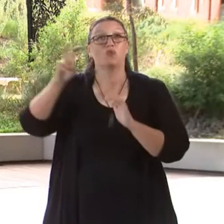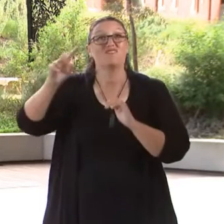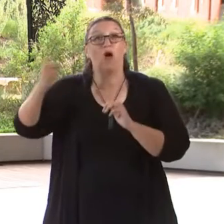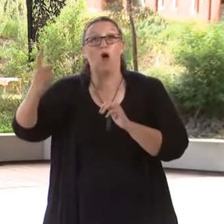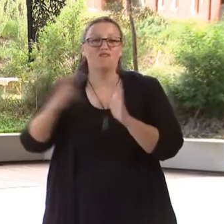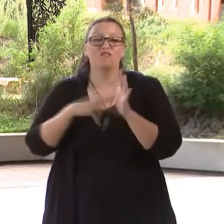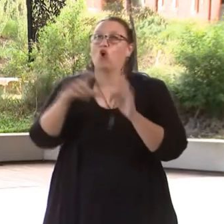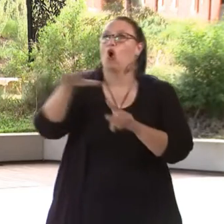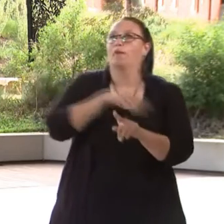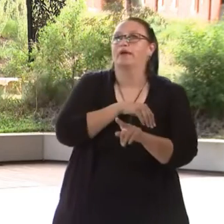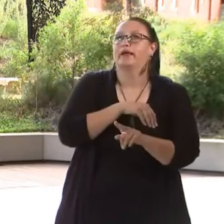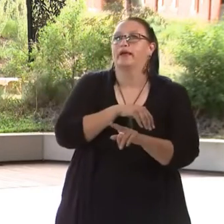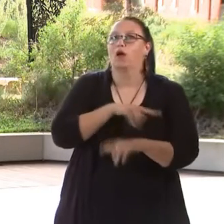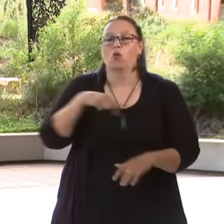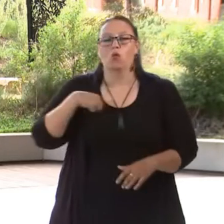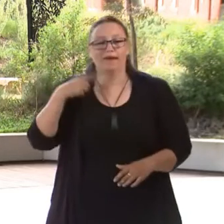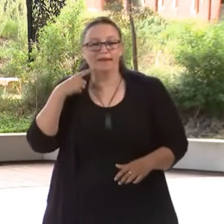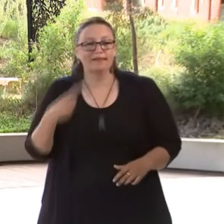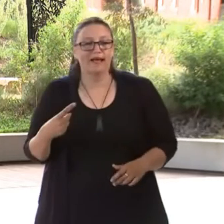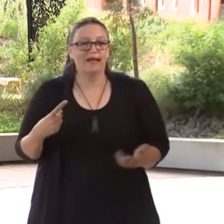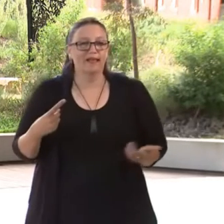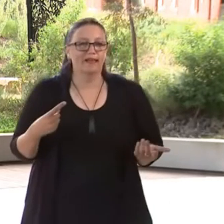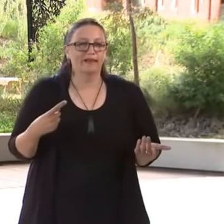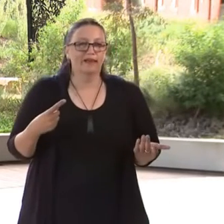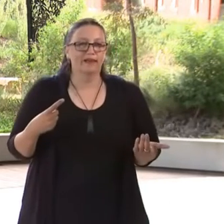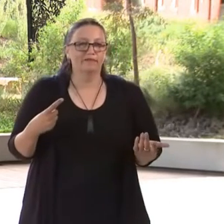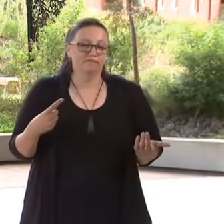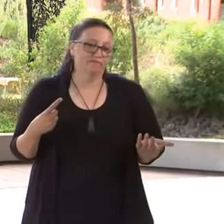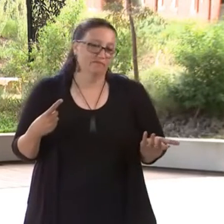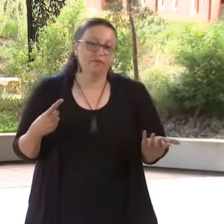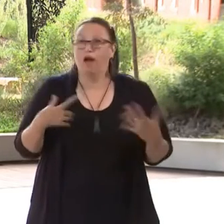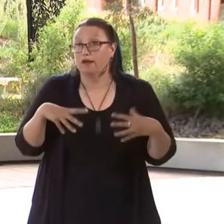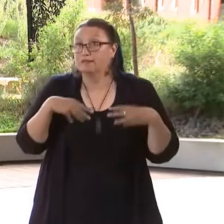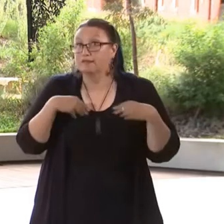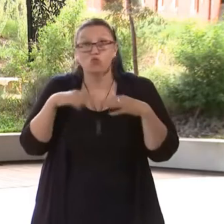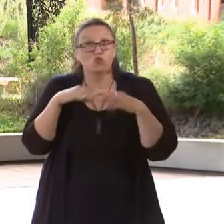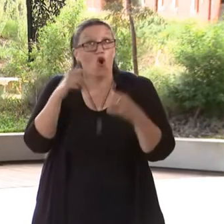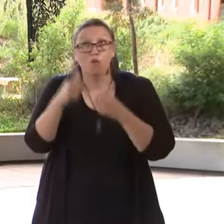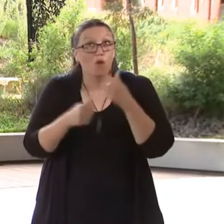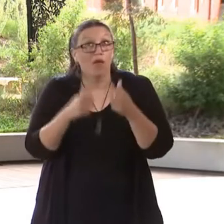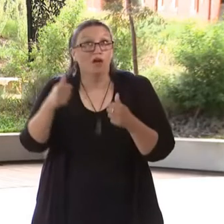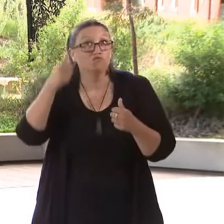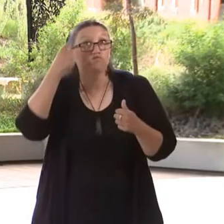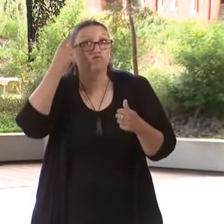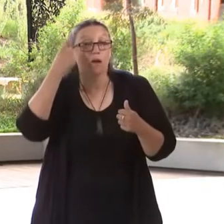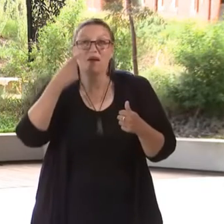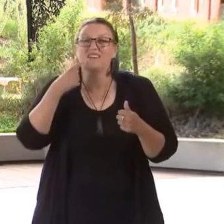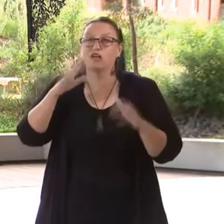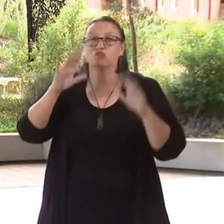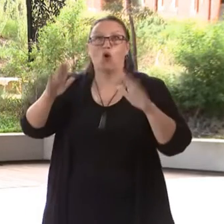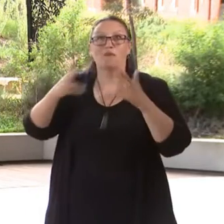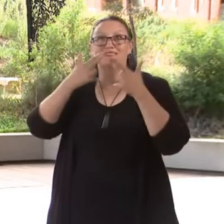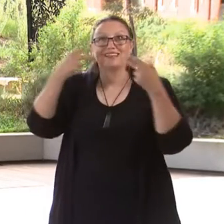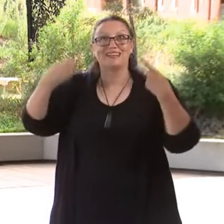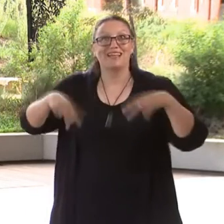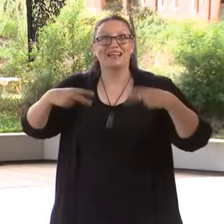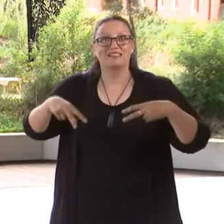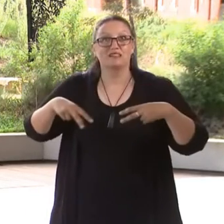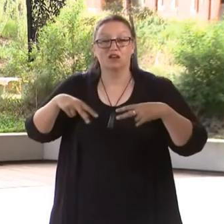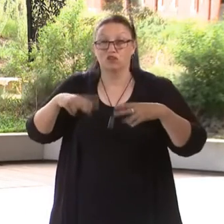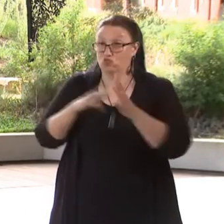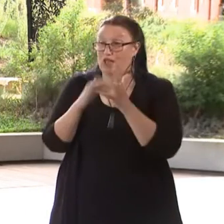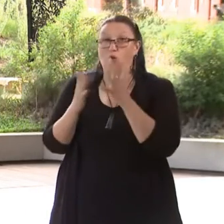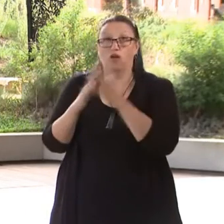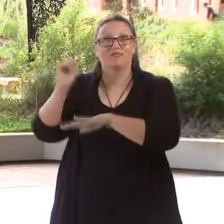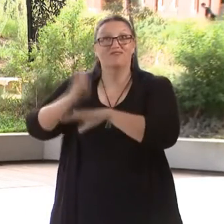followed. We were the ones that put, and whilst I accept it was an unpopular decision to stop singing and dancing, Victoria